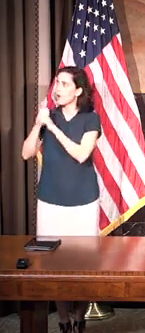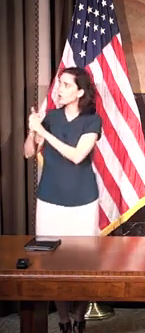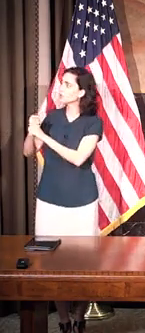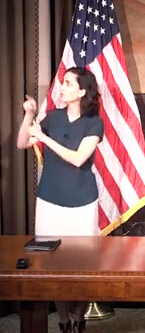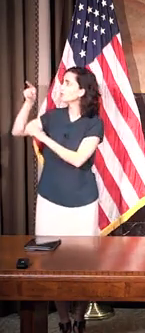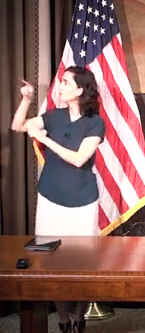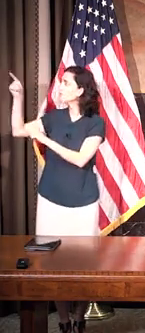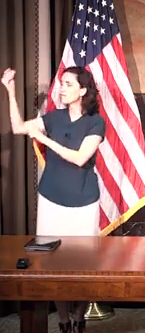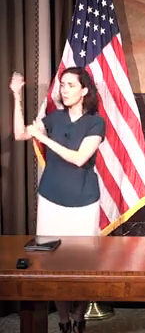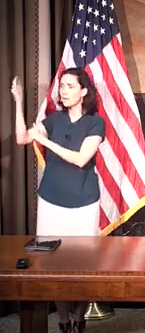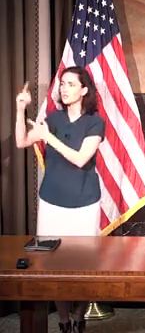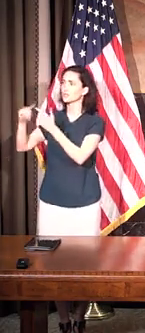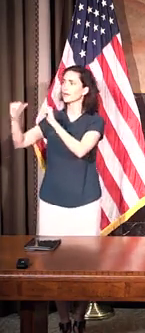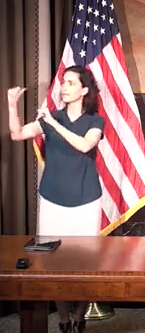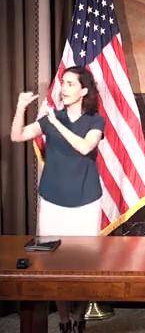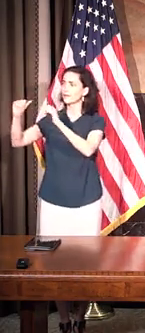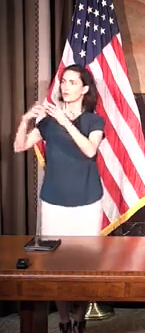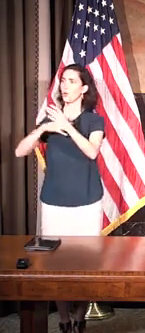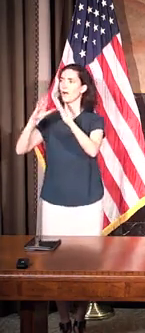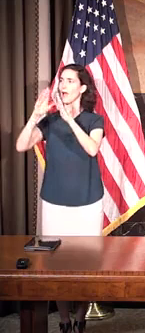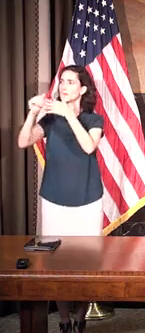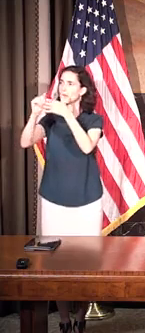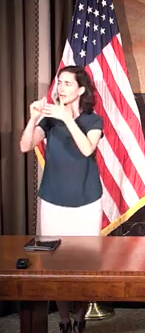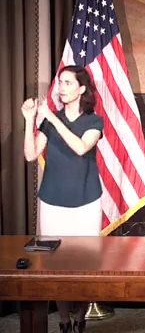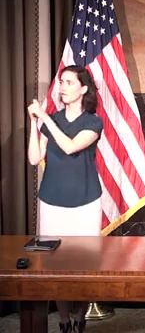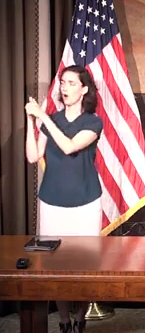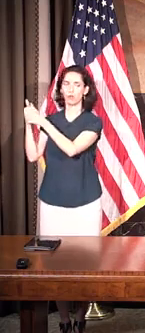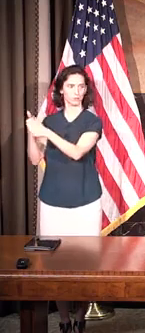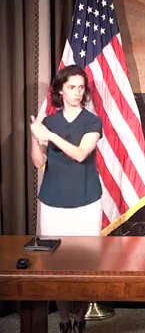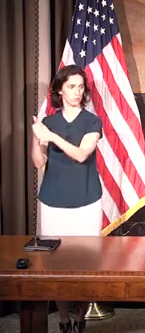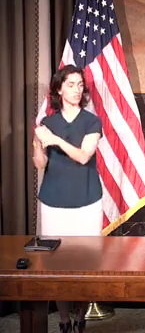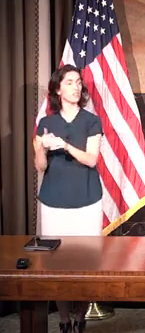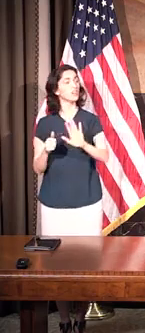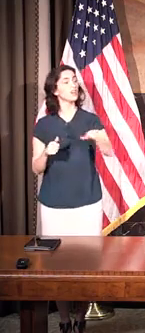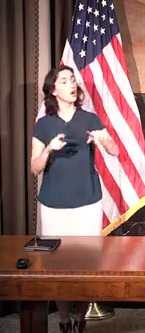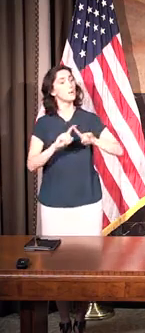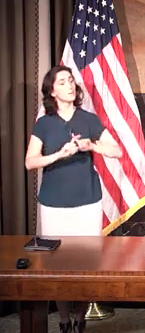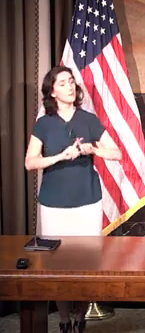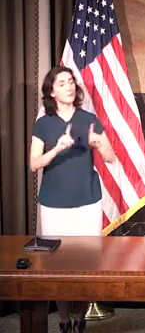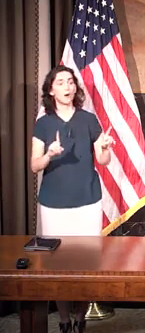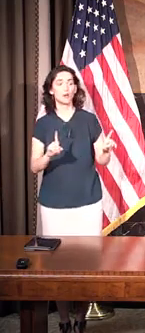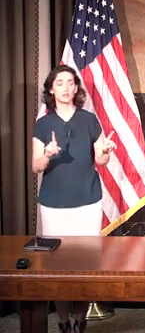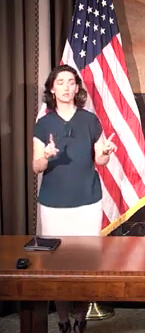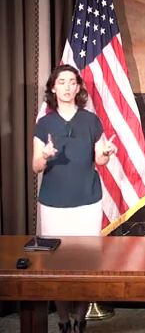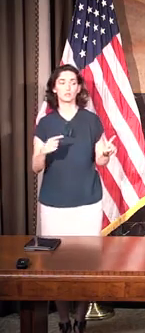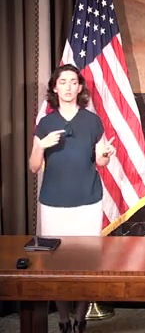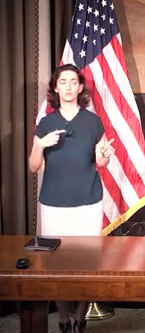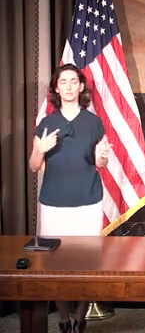from the White House. But I think it's safe to say that the degree to which you